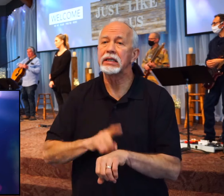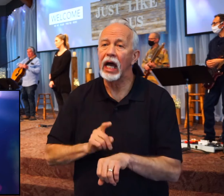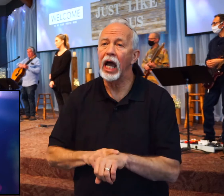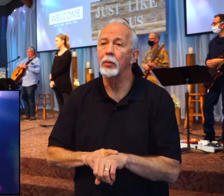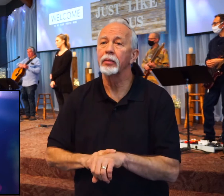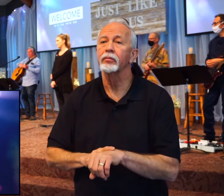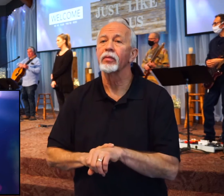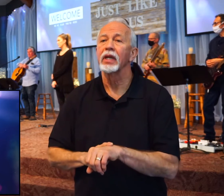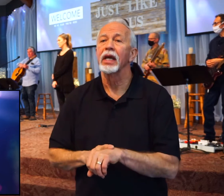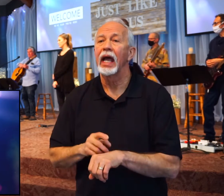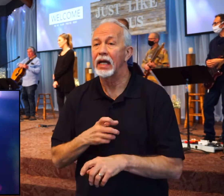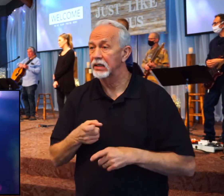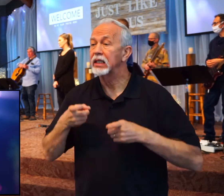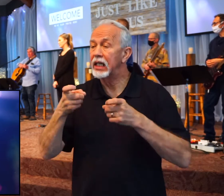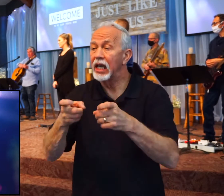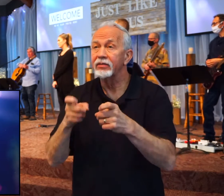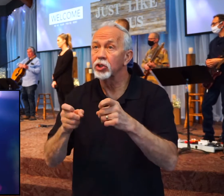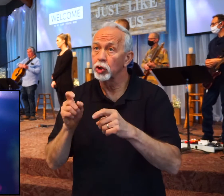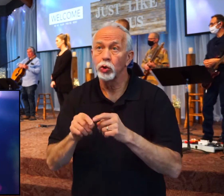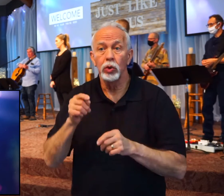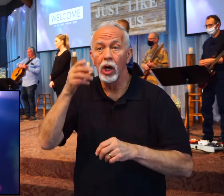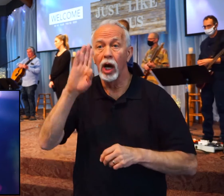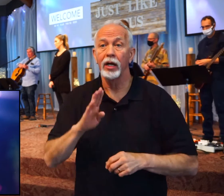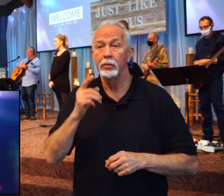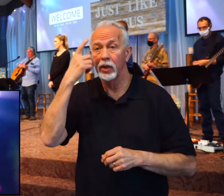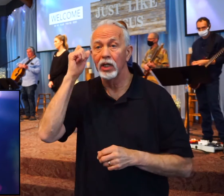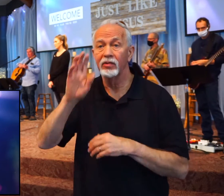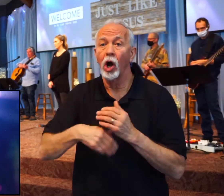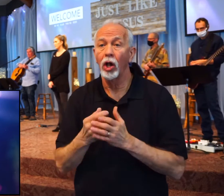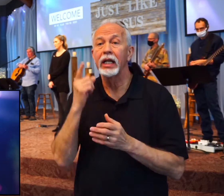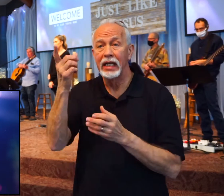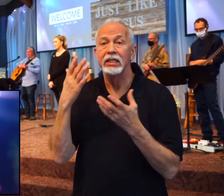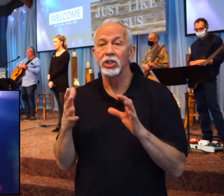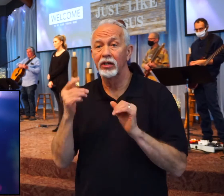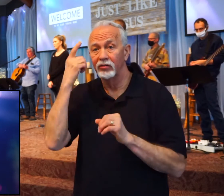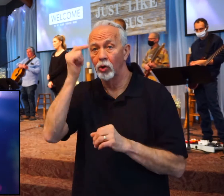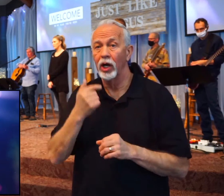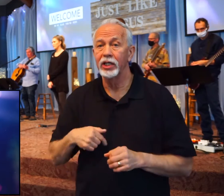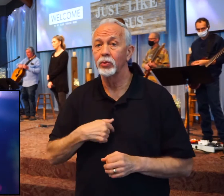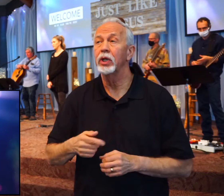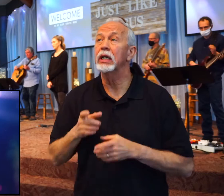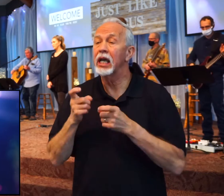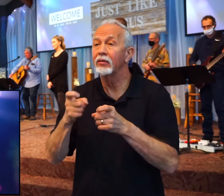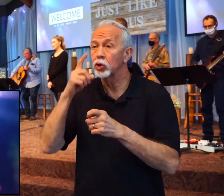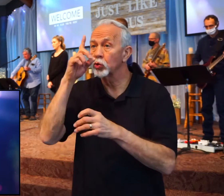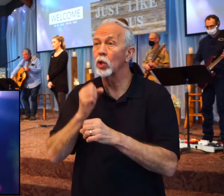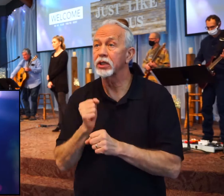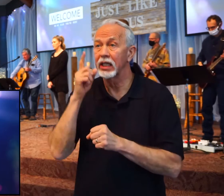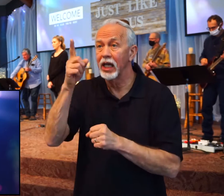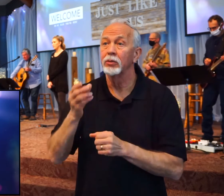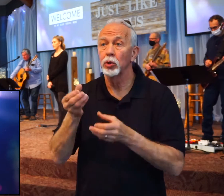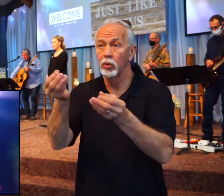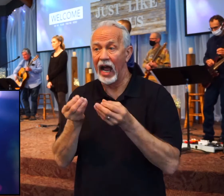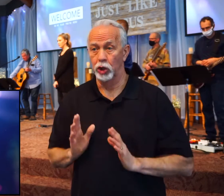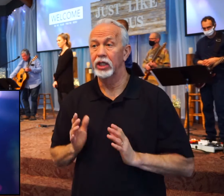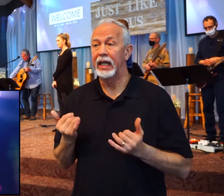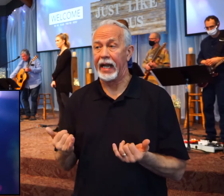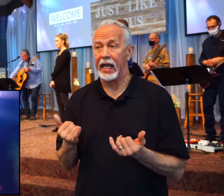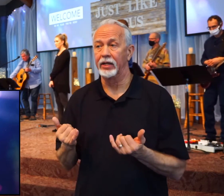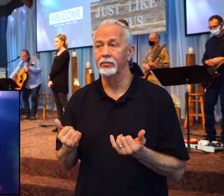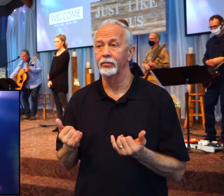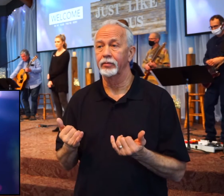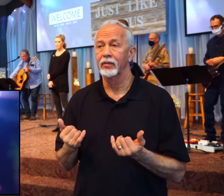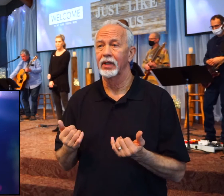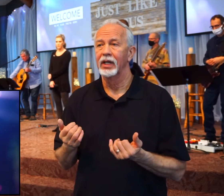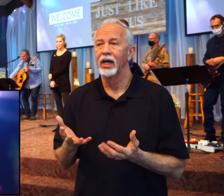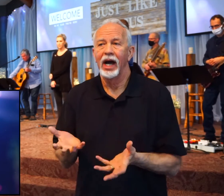as gifts to God because of all that he's done for us. We give trusting him to provide. And if you're a gift,